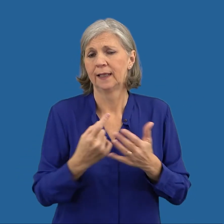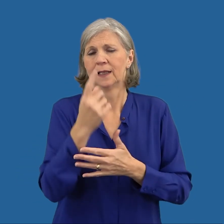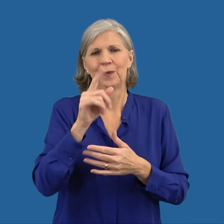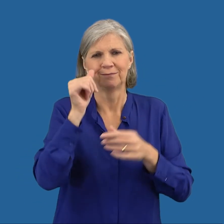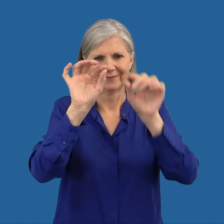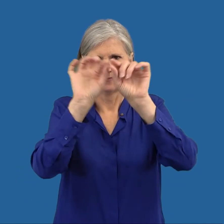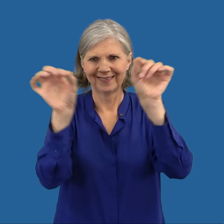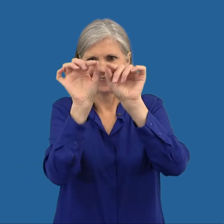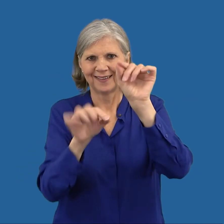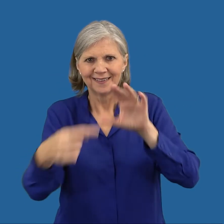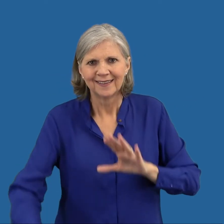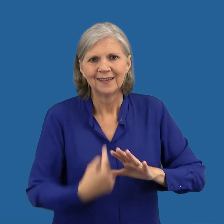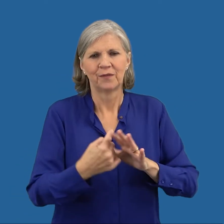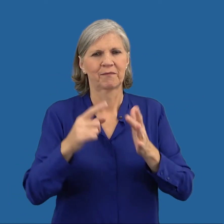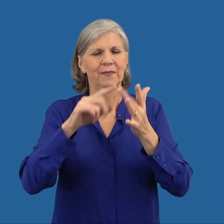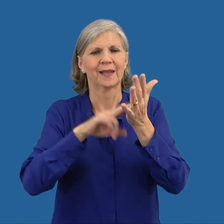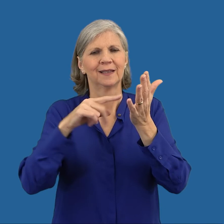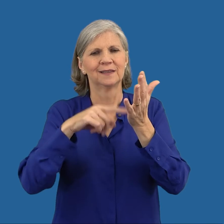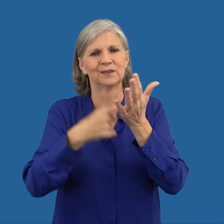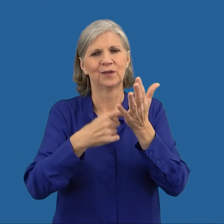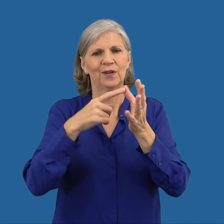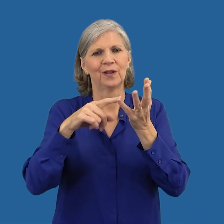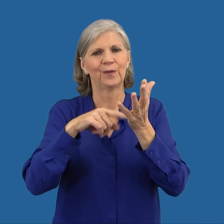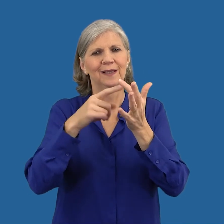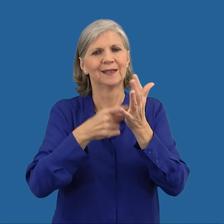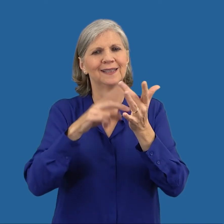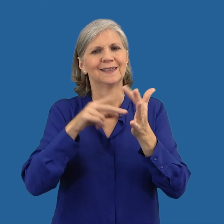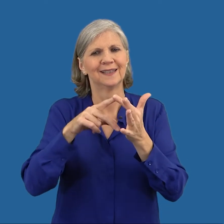Period pain can sometimes be caused by intrauterine devices, IUDs,